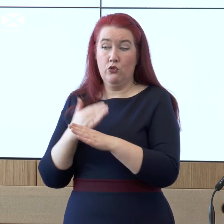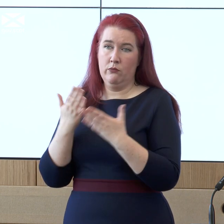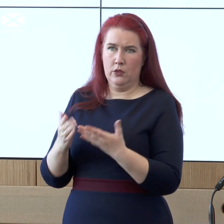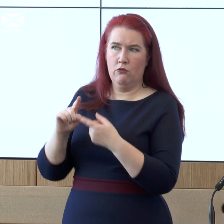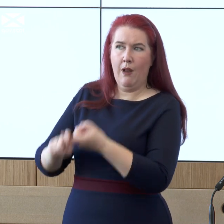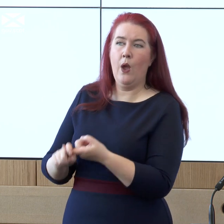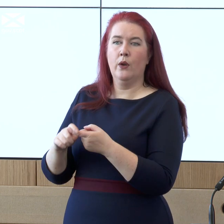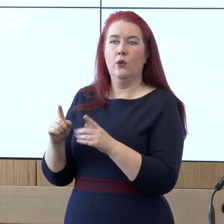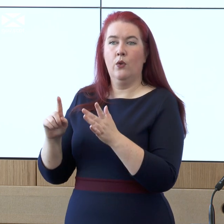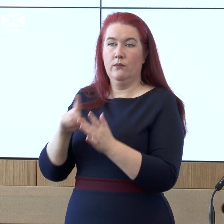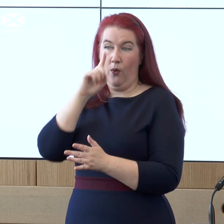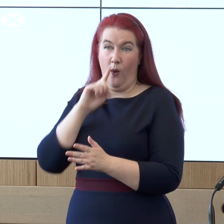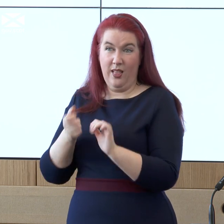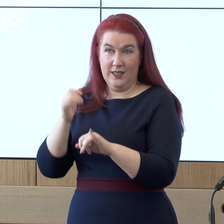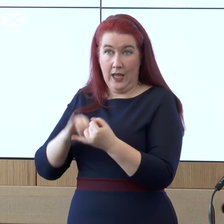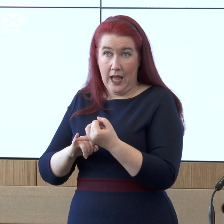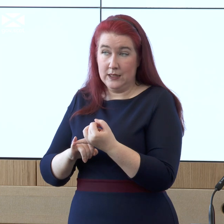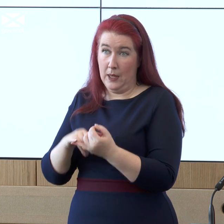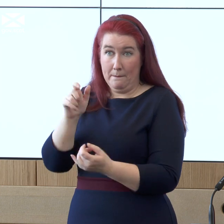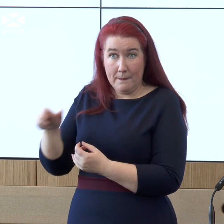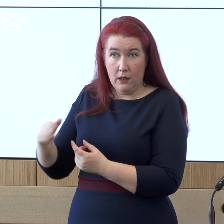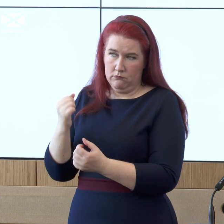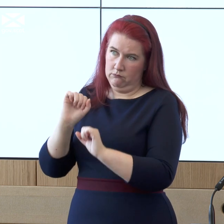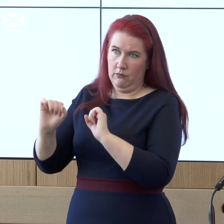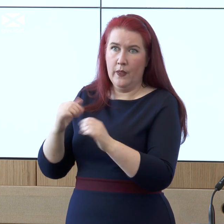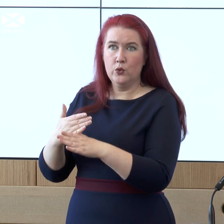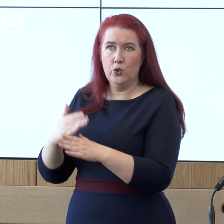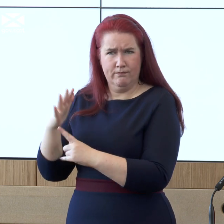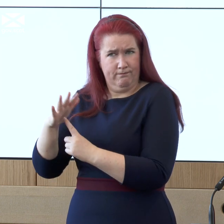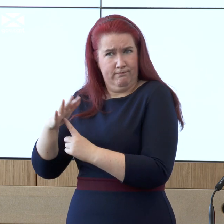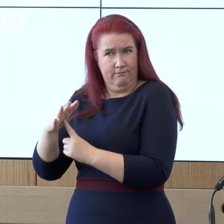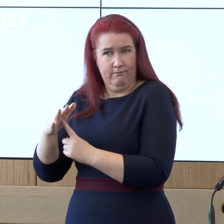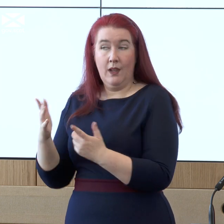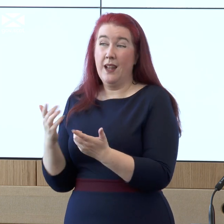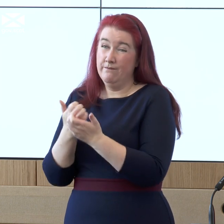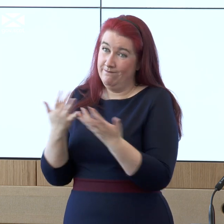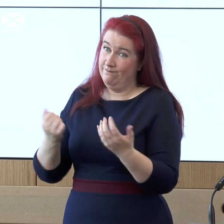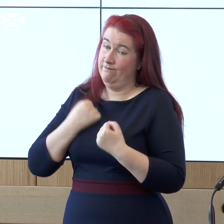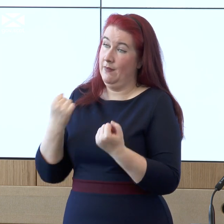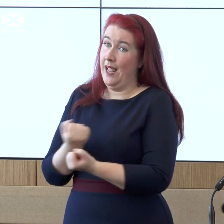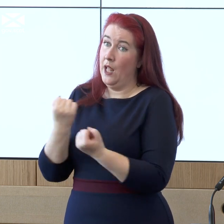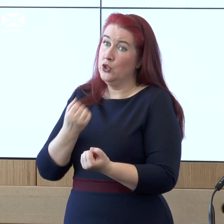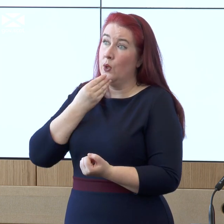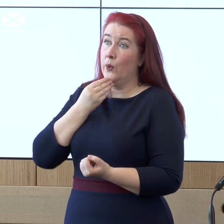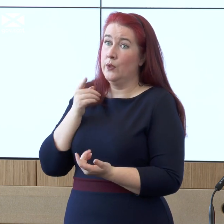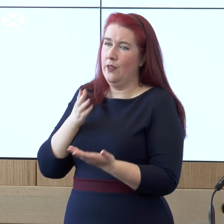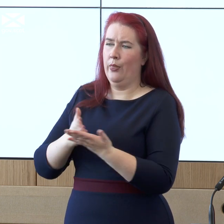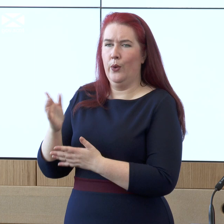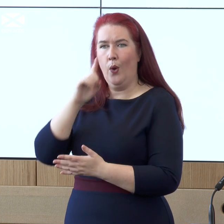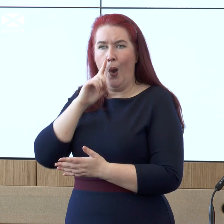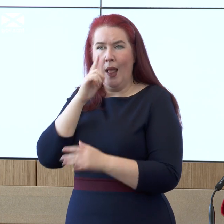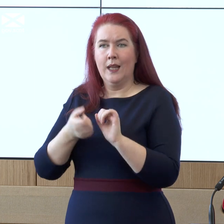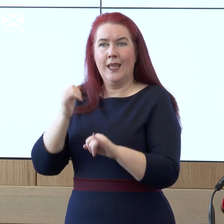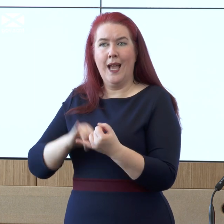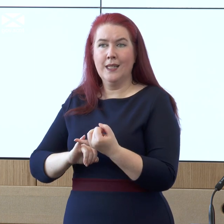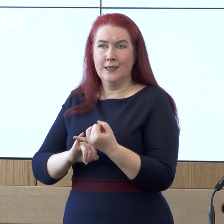Those jobs and the people in them matter. And of course, much of our energy use is still catered for by oil and gas.